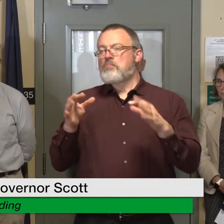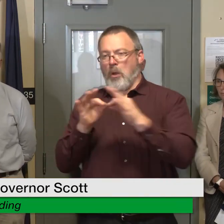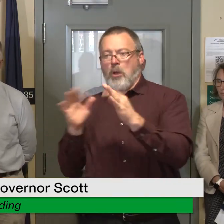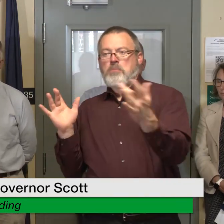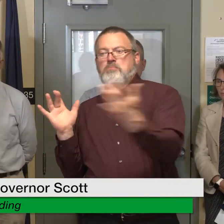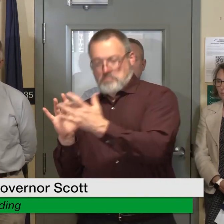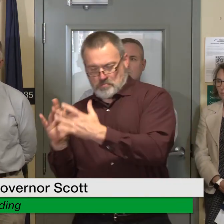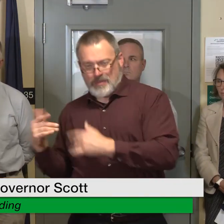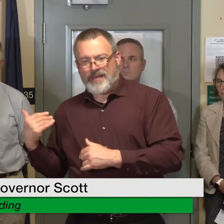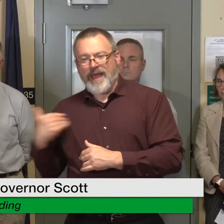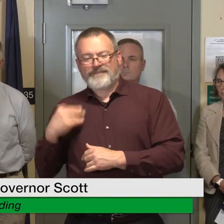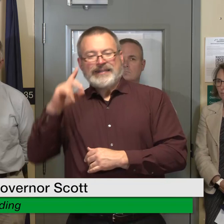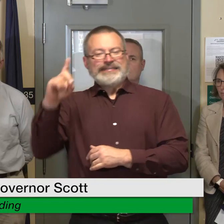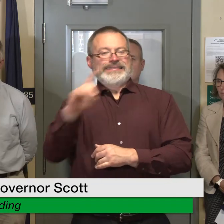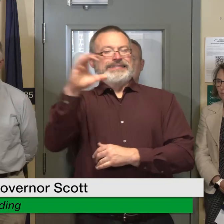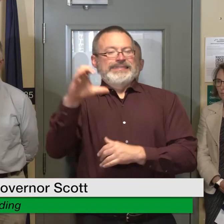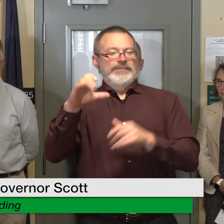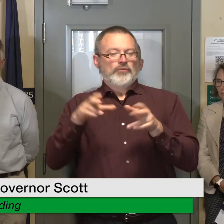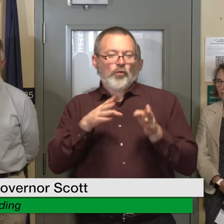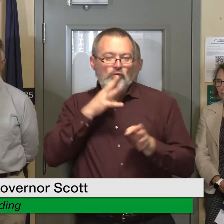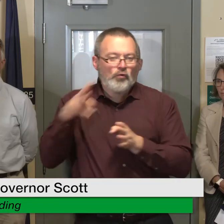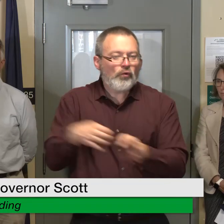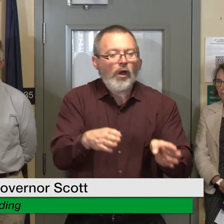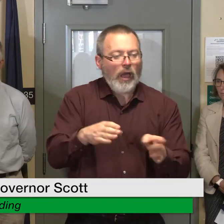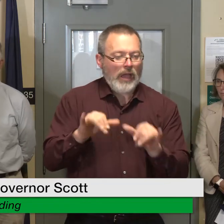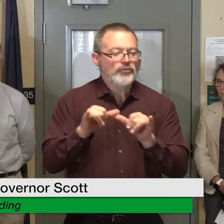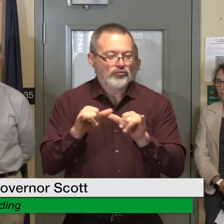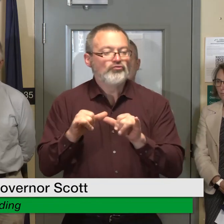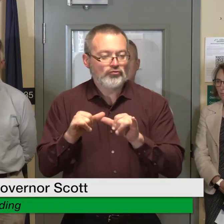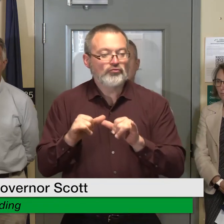with other flood resources, are available on our website,